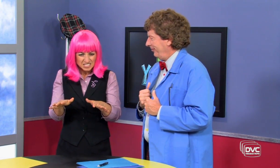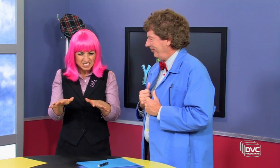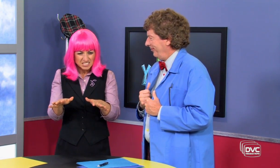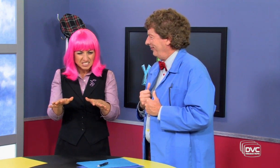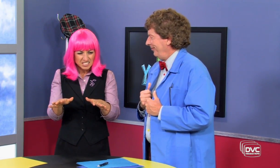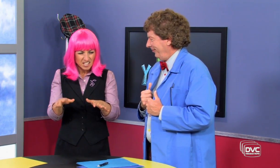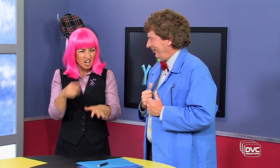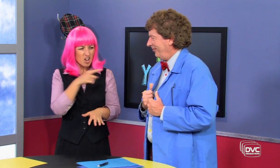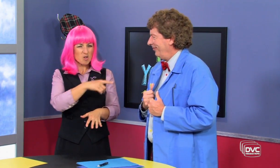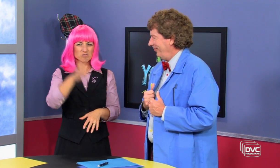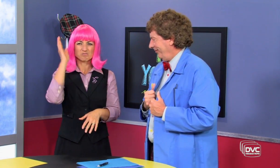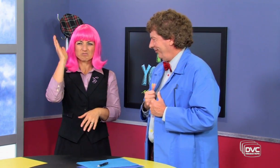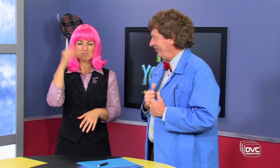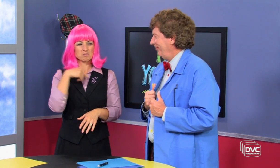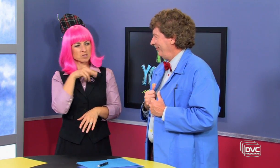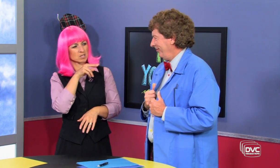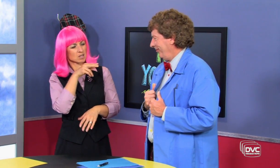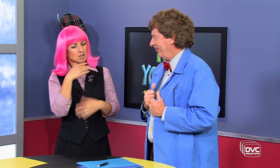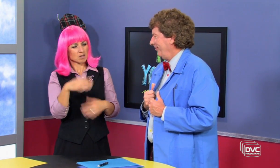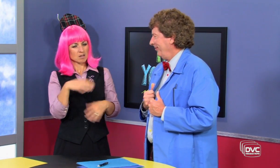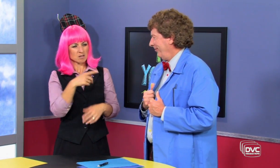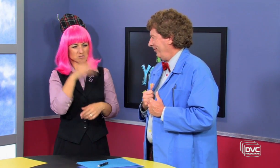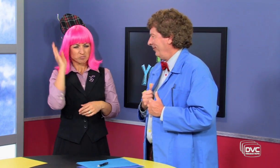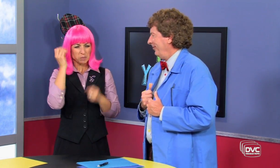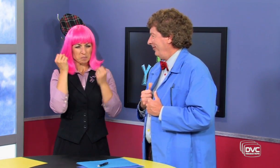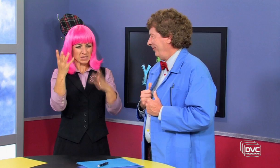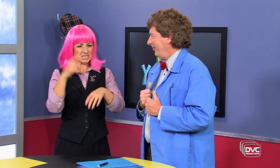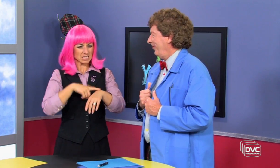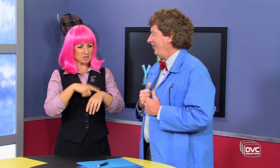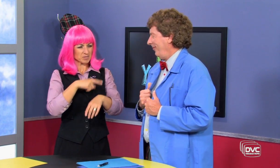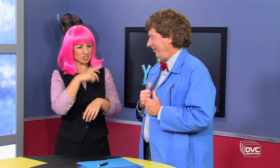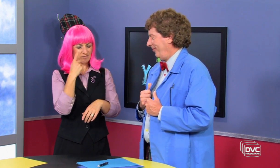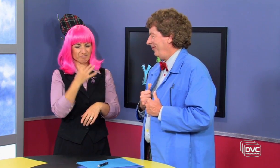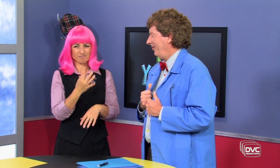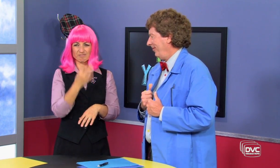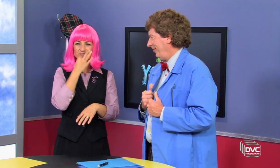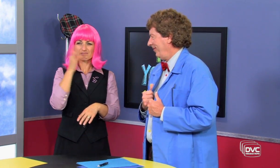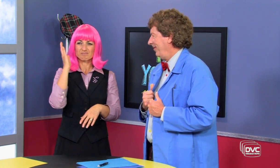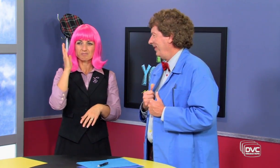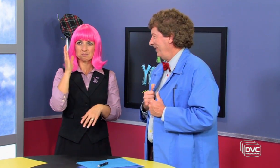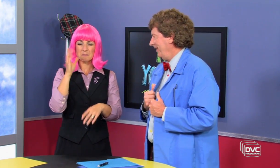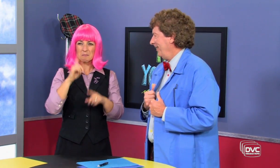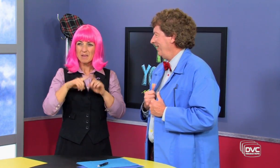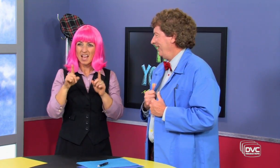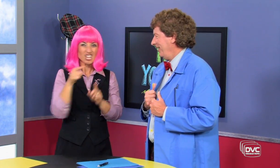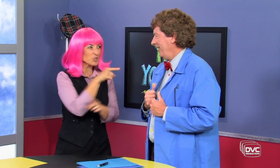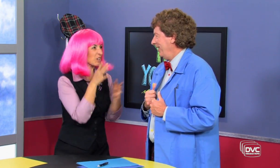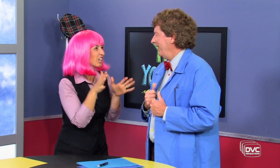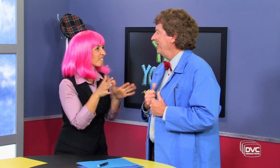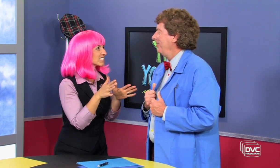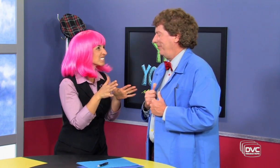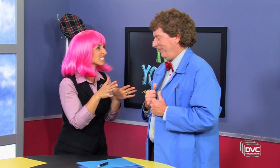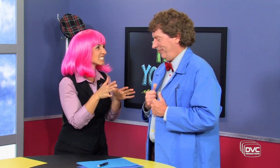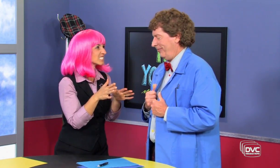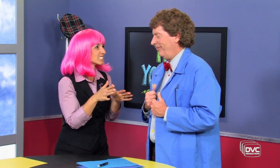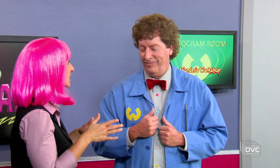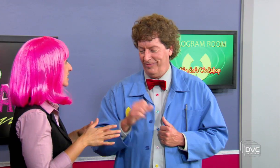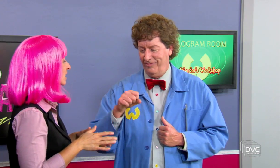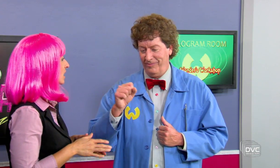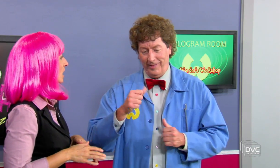Get nervous? You've presented many times. You're an expert. But you get nervous?